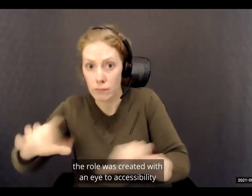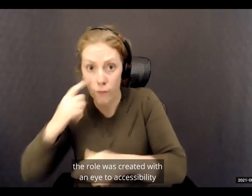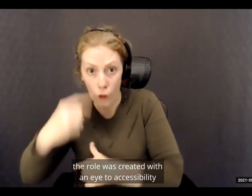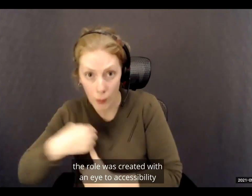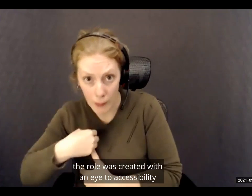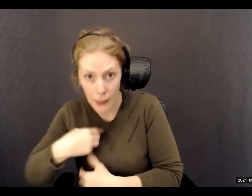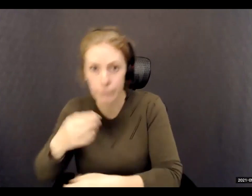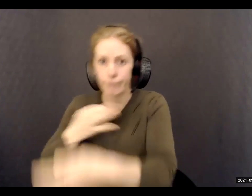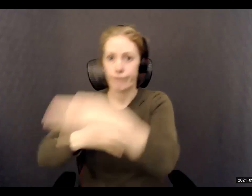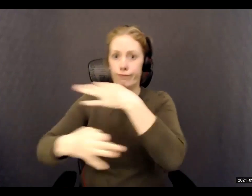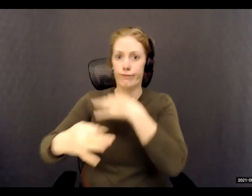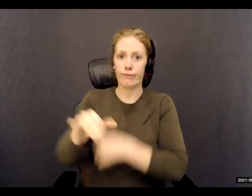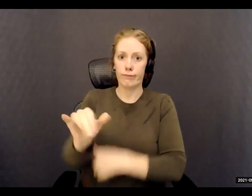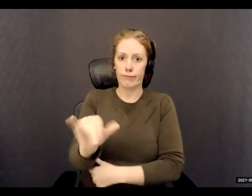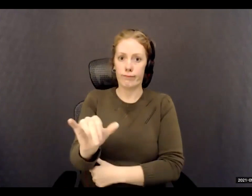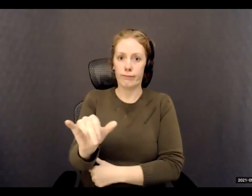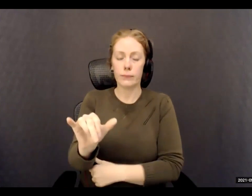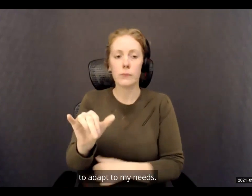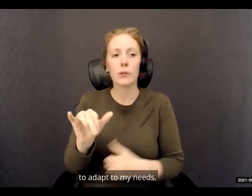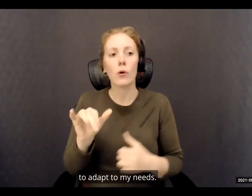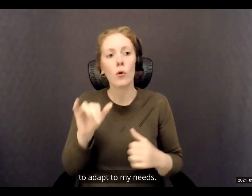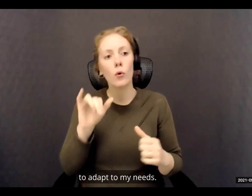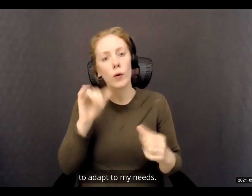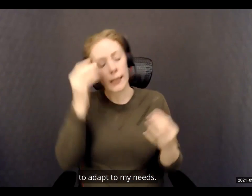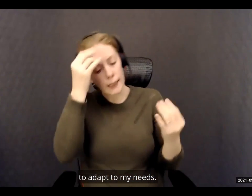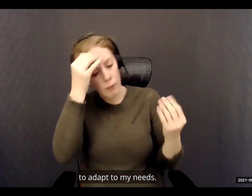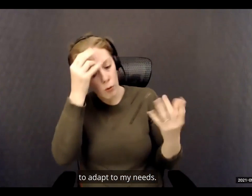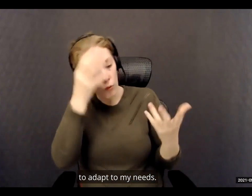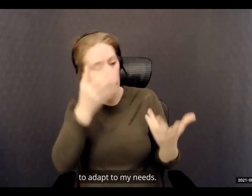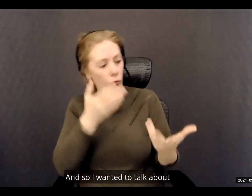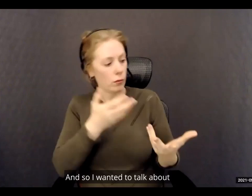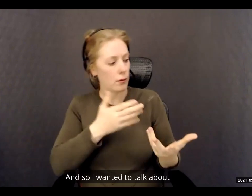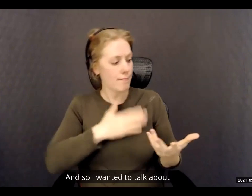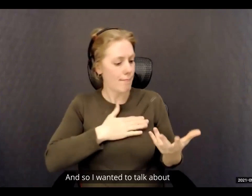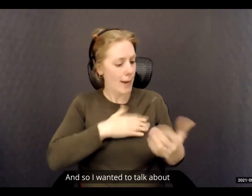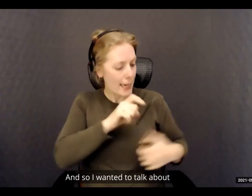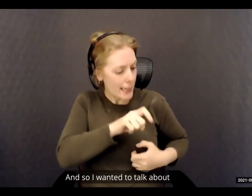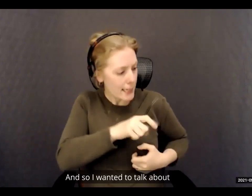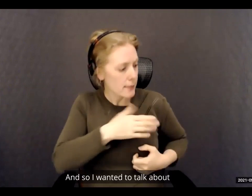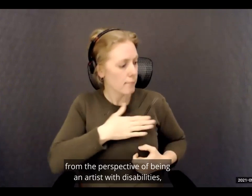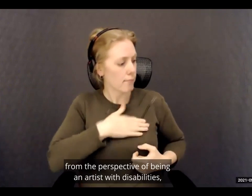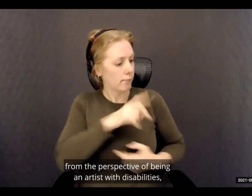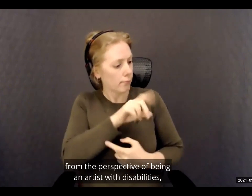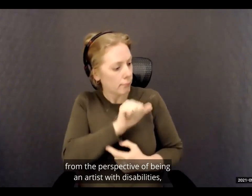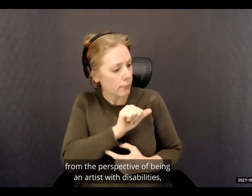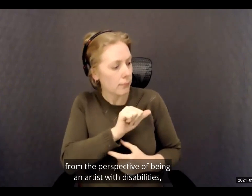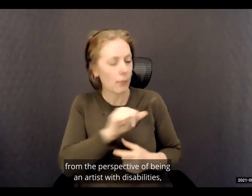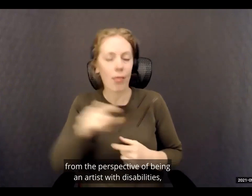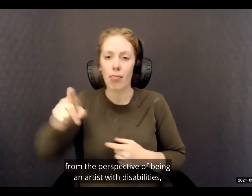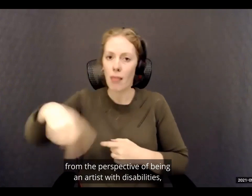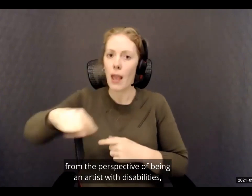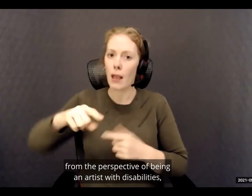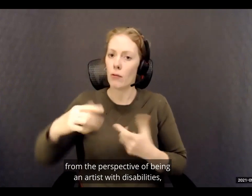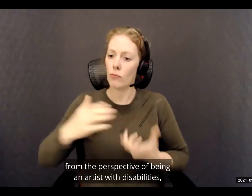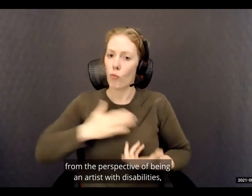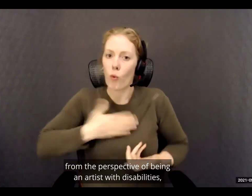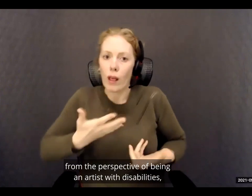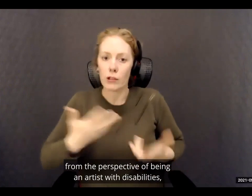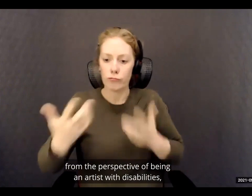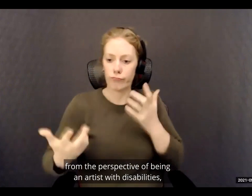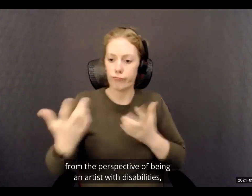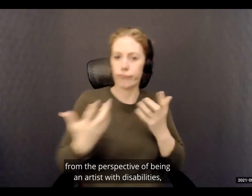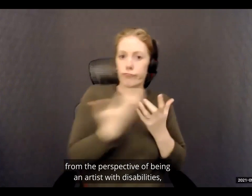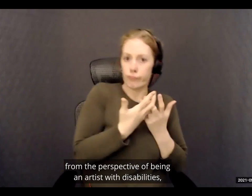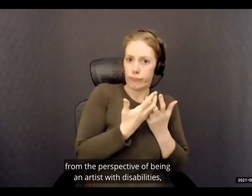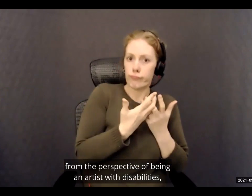with an eye to accessibility, to adapt to my needs. And so I wanted to talk about, from the